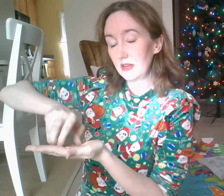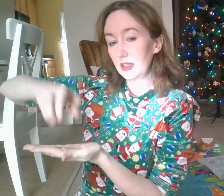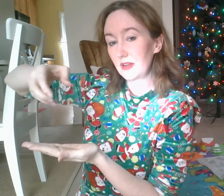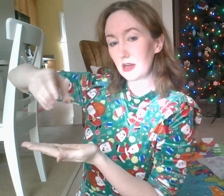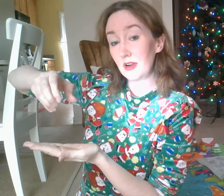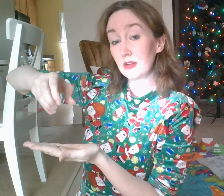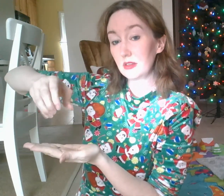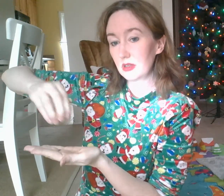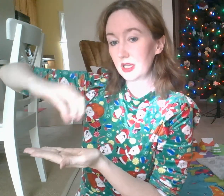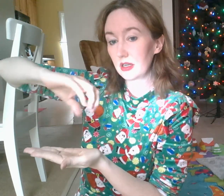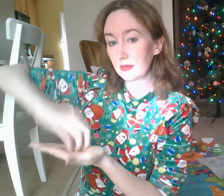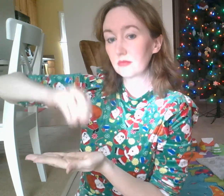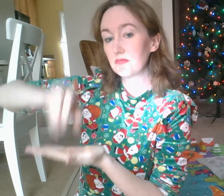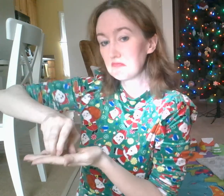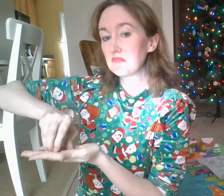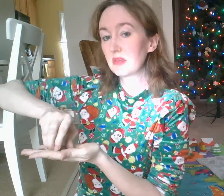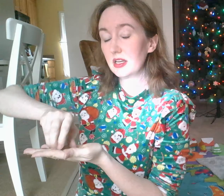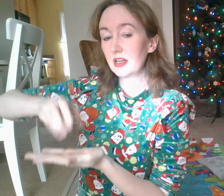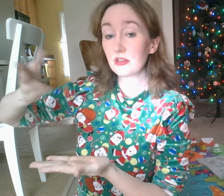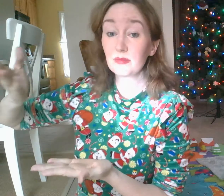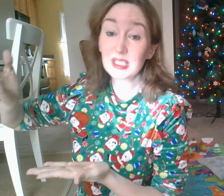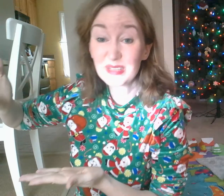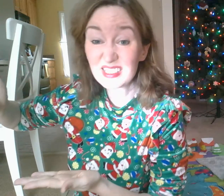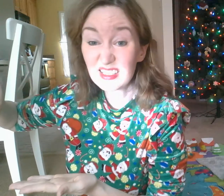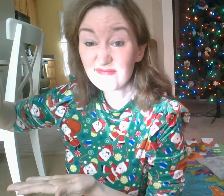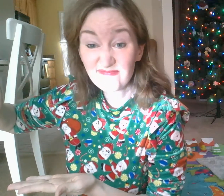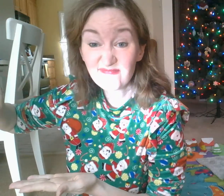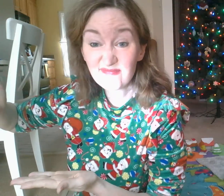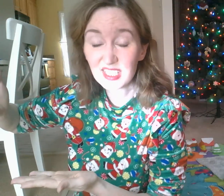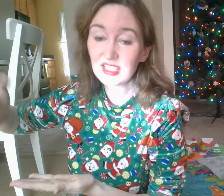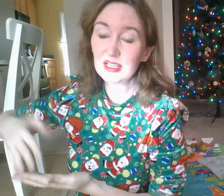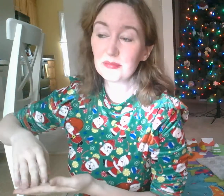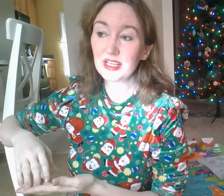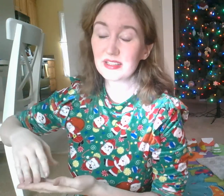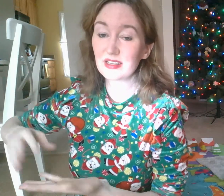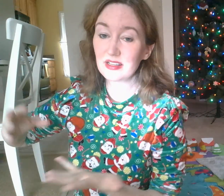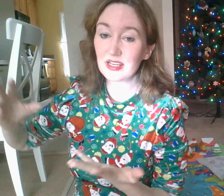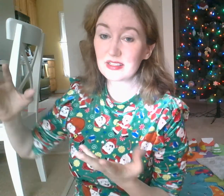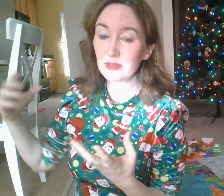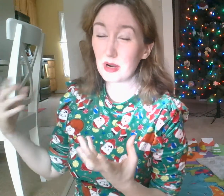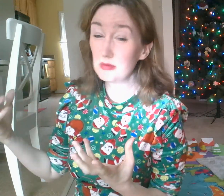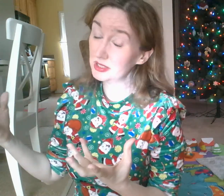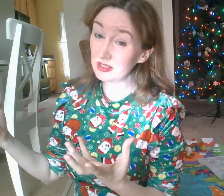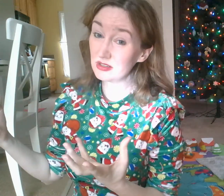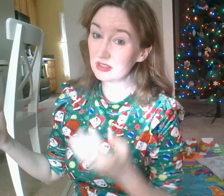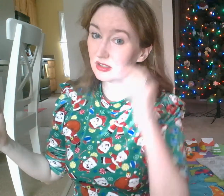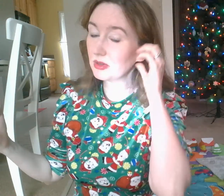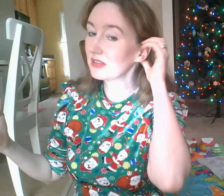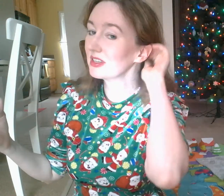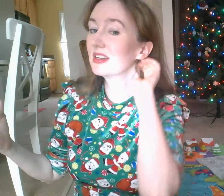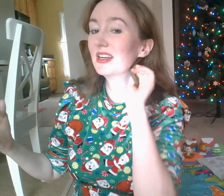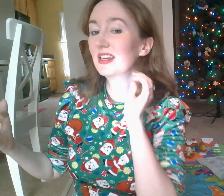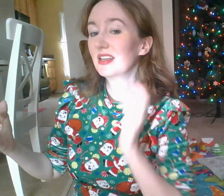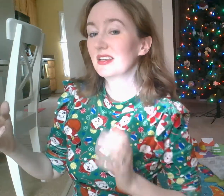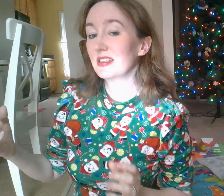of like you've got a round little cookie cutter. It also means biscuit, but in this context, it's probably understood that we're giving